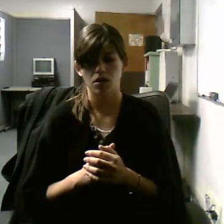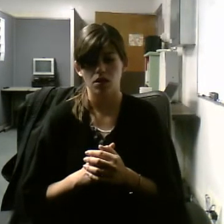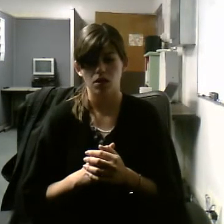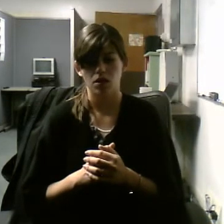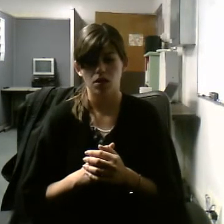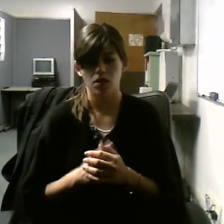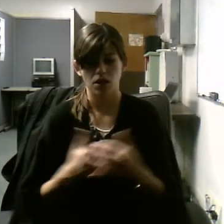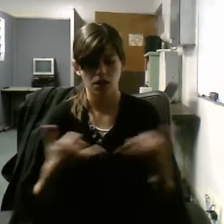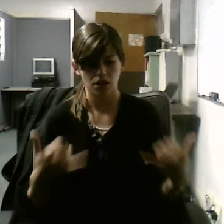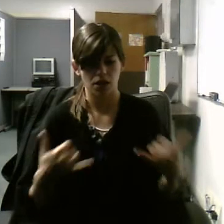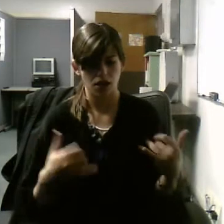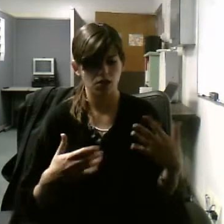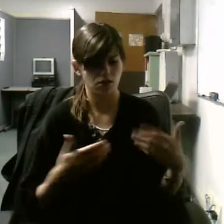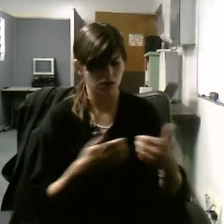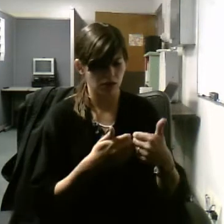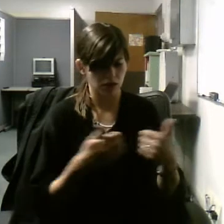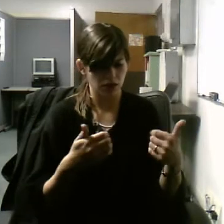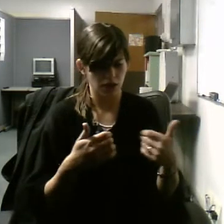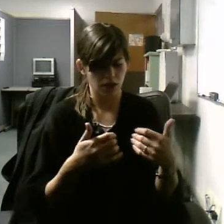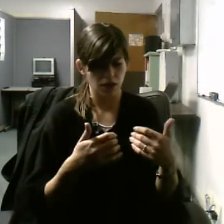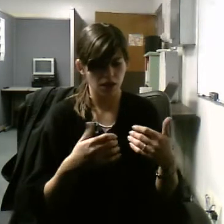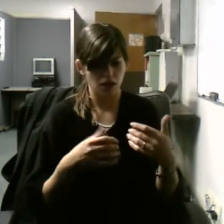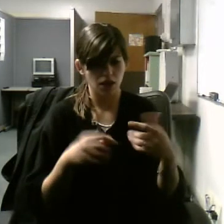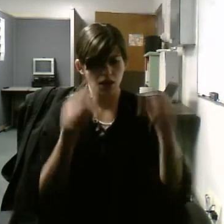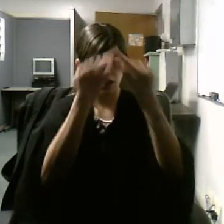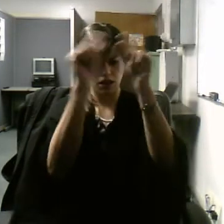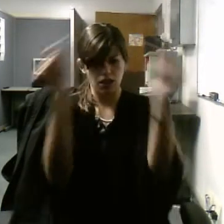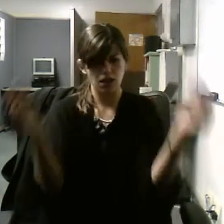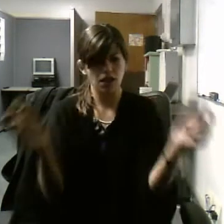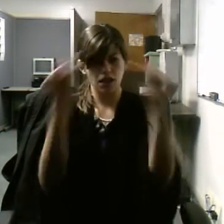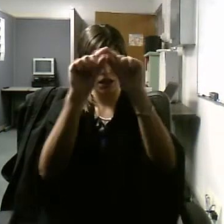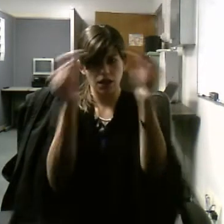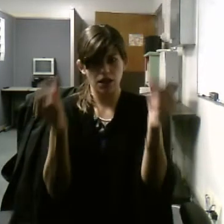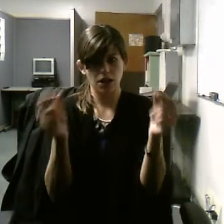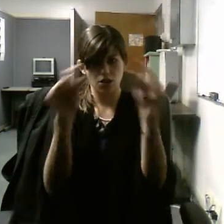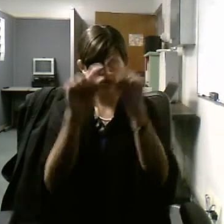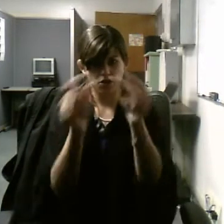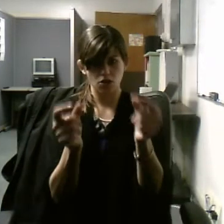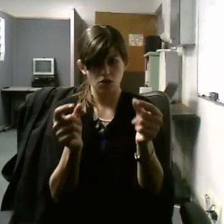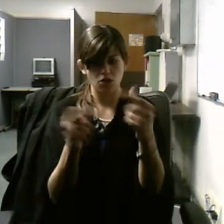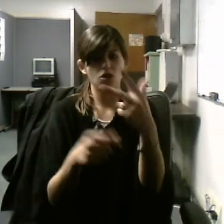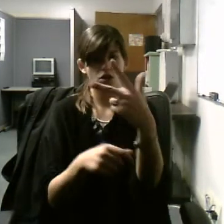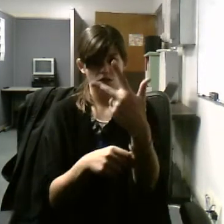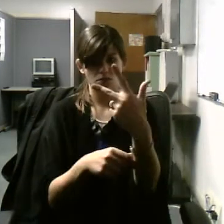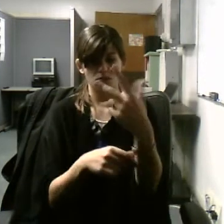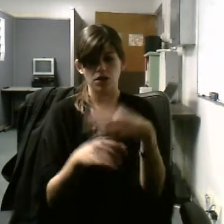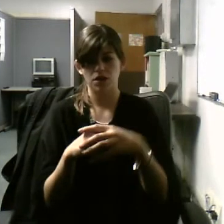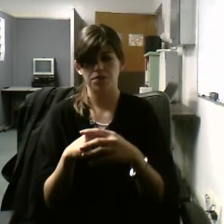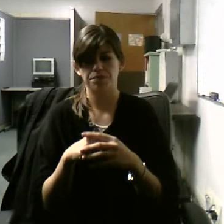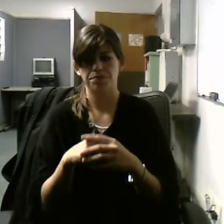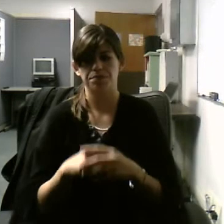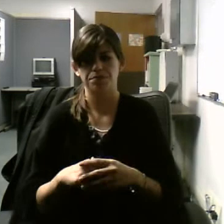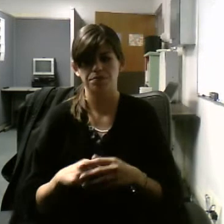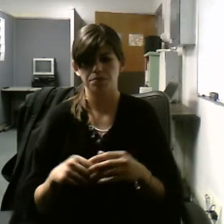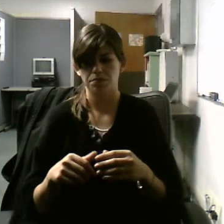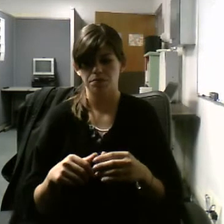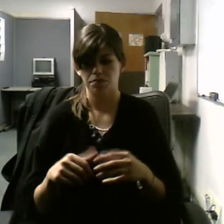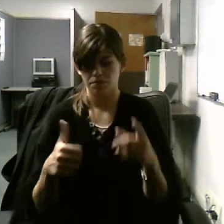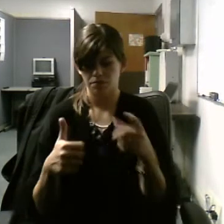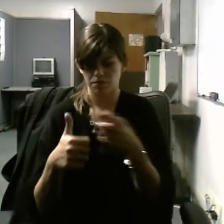Now let's separate Earth into different layers based on composition, or what each layer is made of.